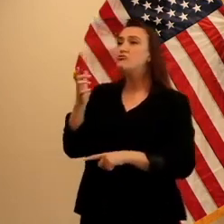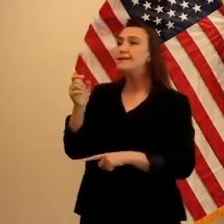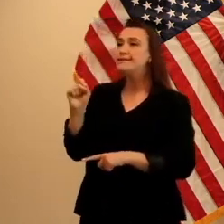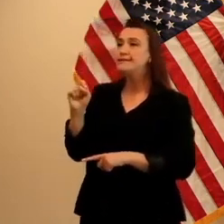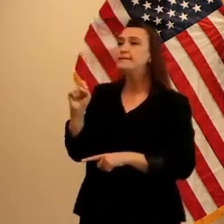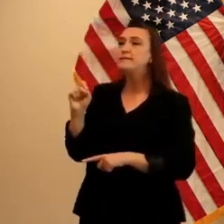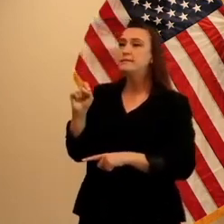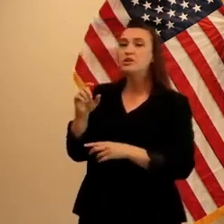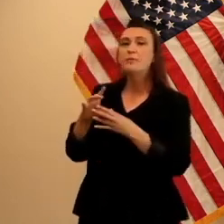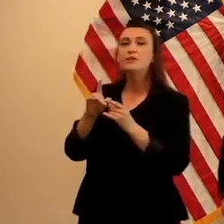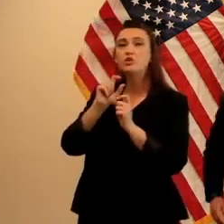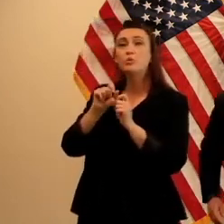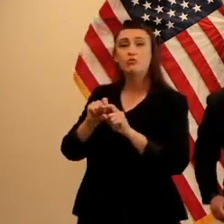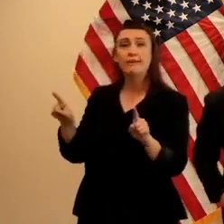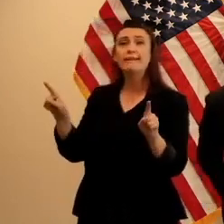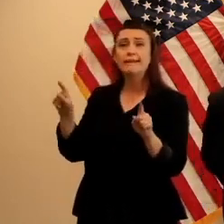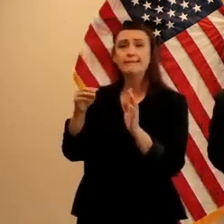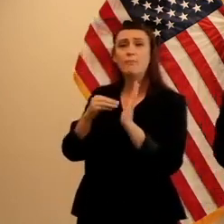models,